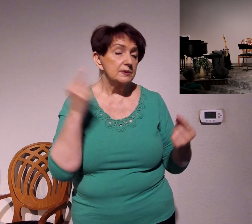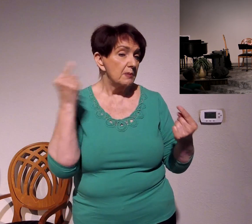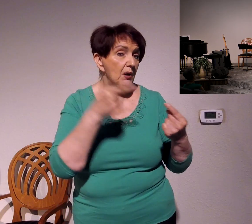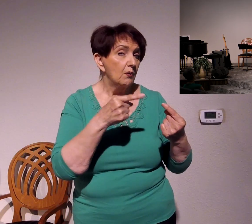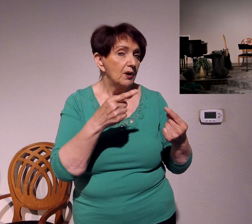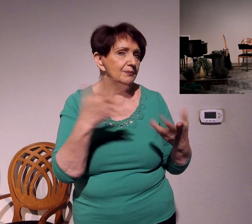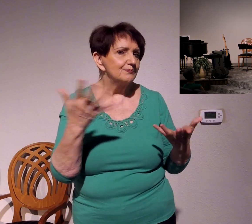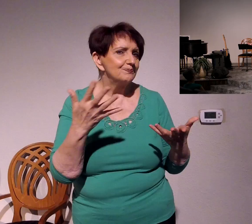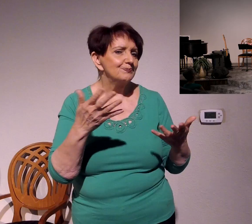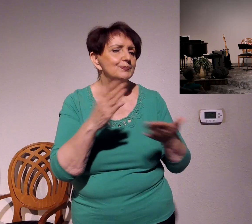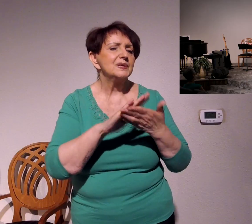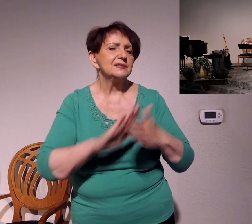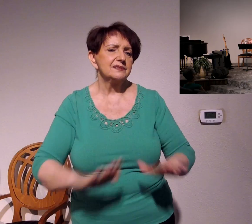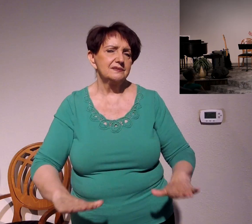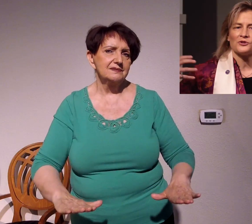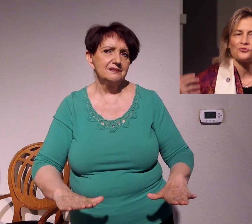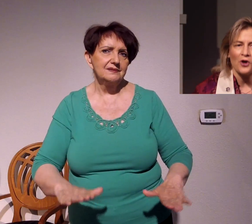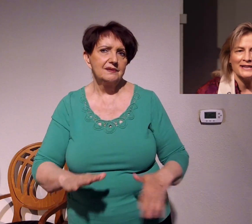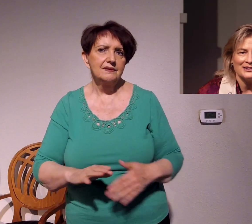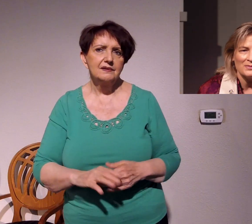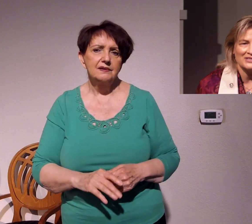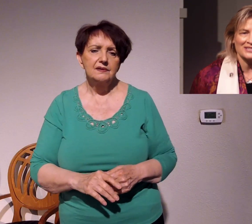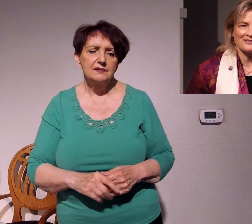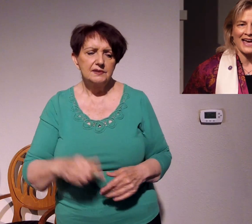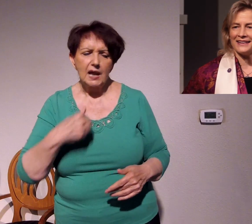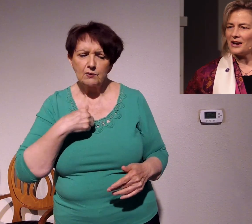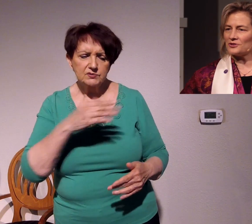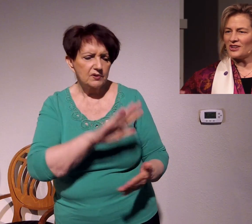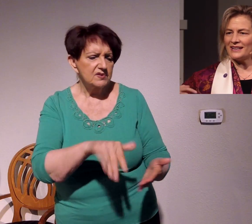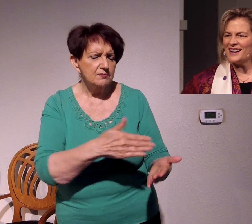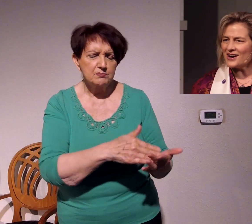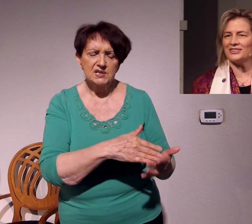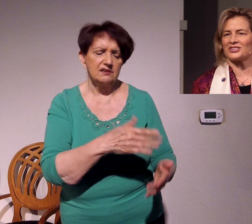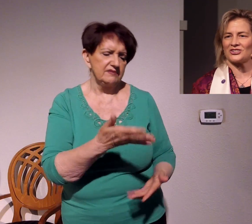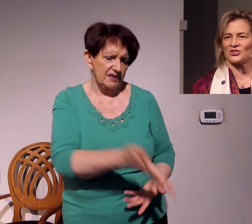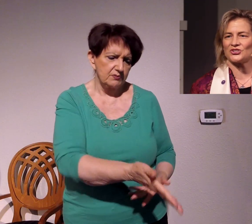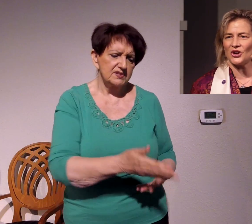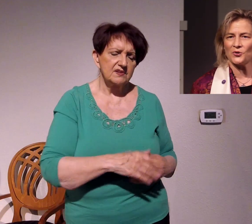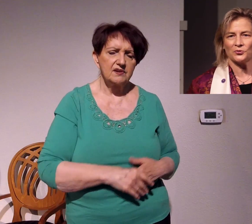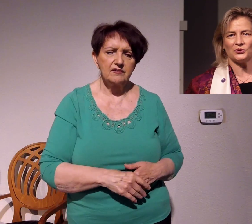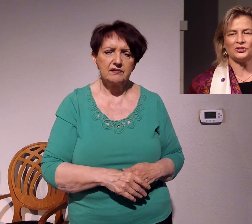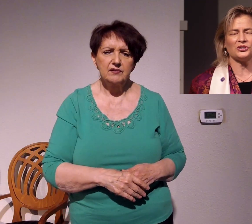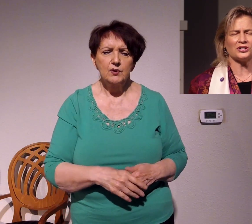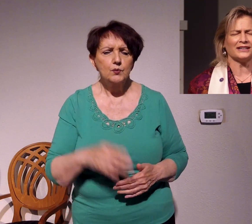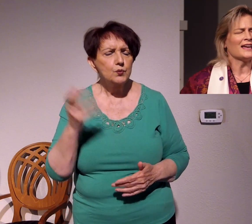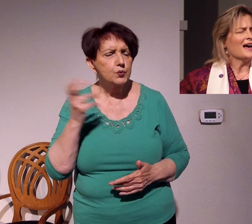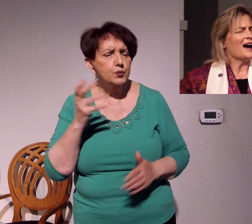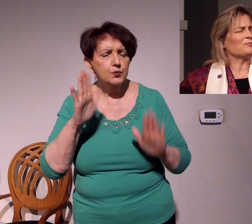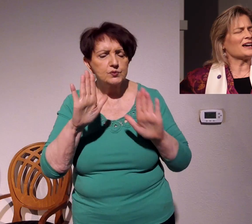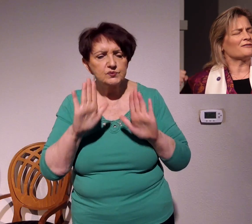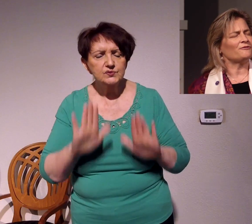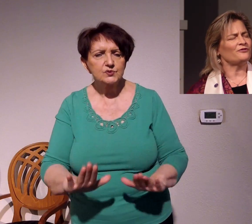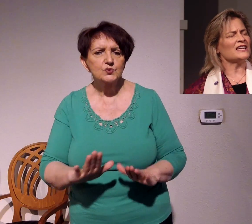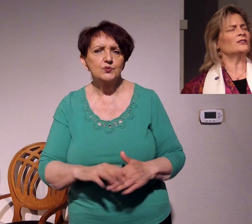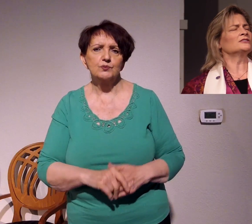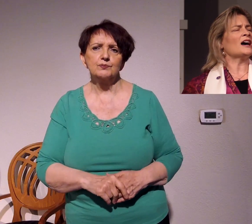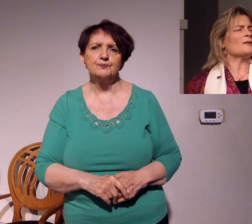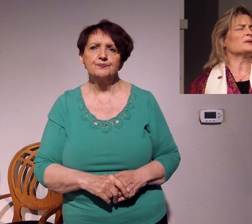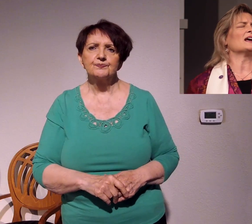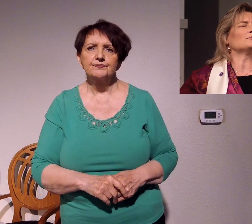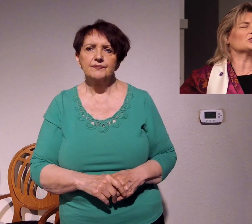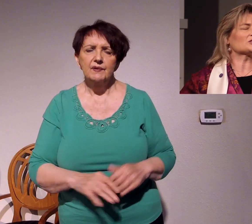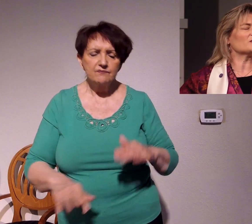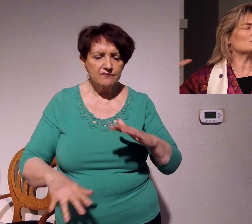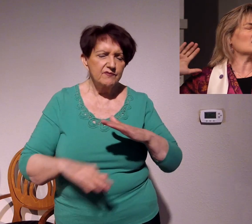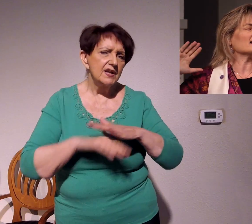peace. And I was right in the midst of that, and I was like, oh, this is so good. I'm like filled